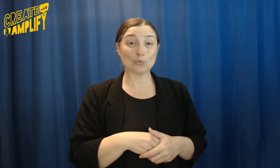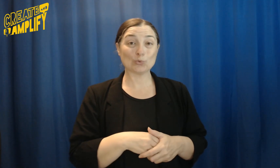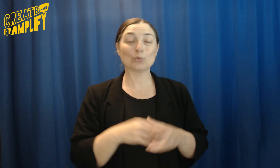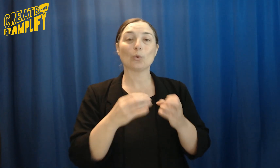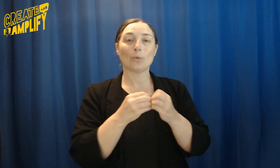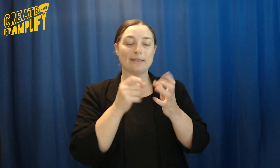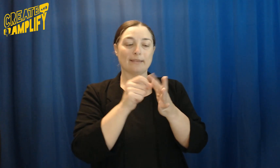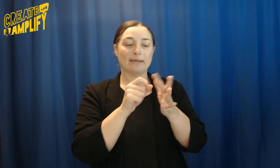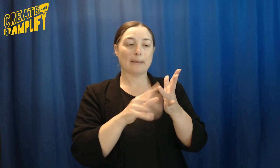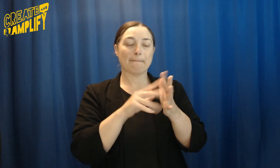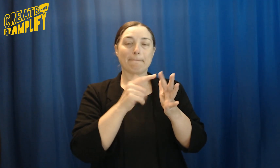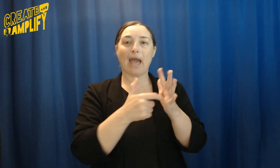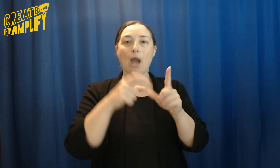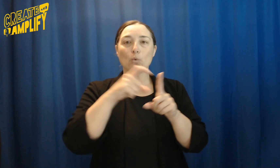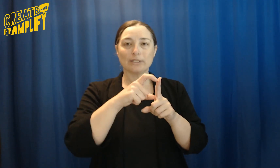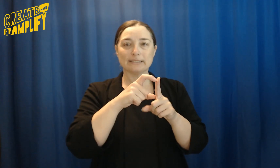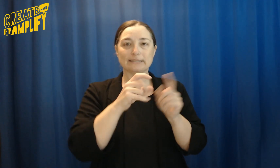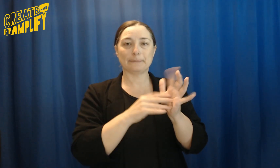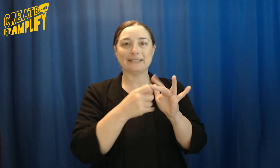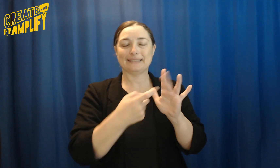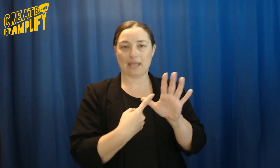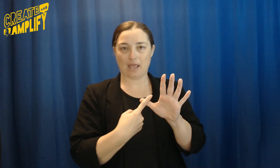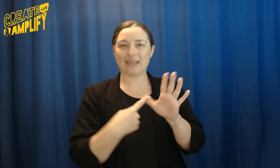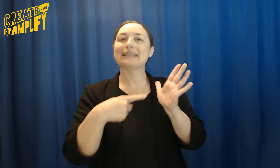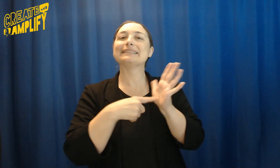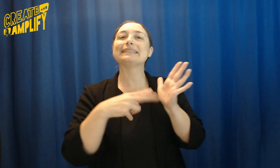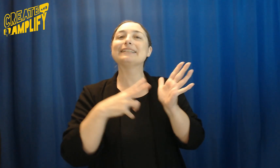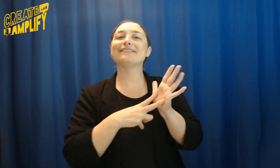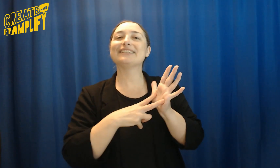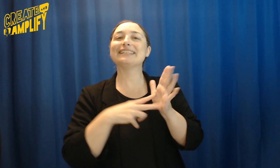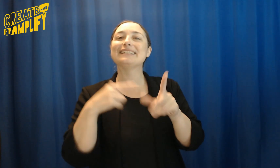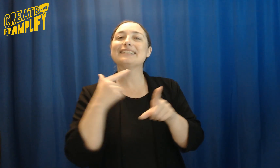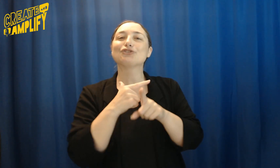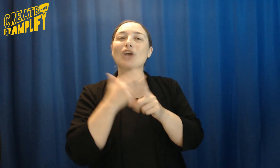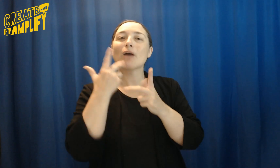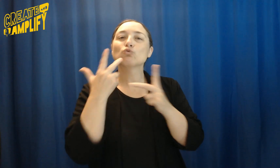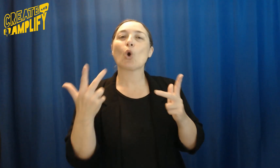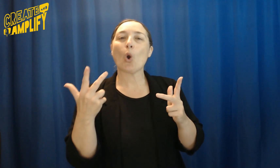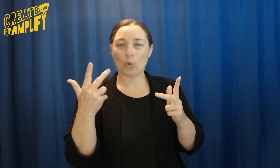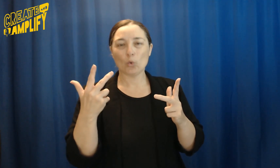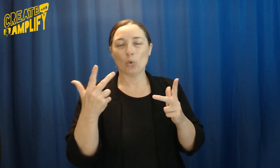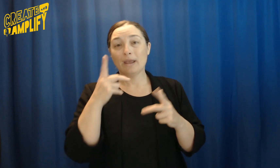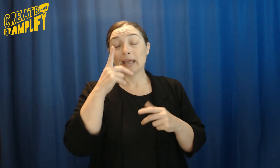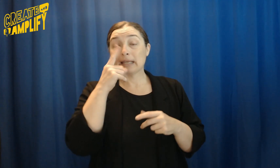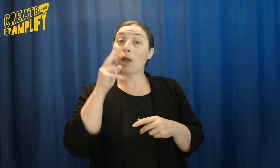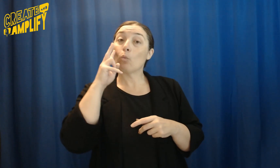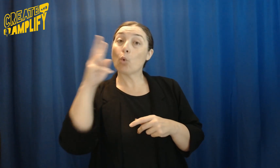and it's a TV chat show that lives on the internet. You can listen to it as a podcast, you can watch it as a video